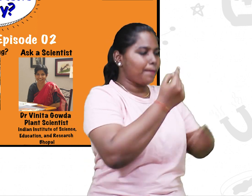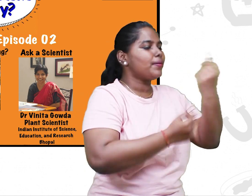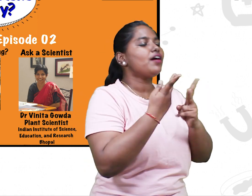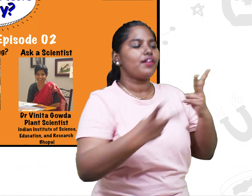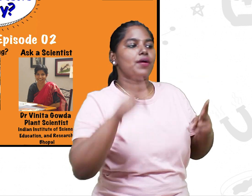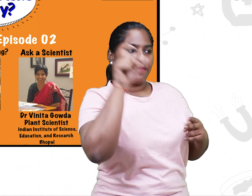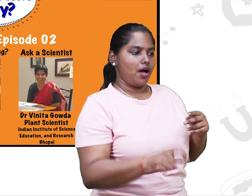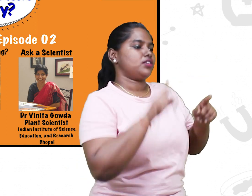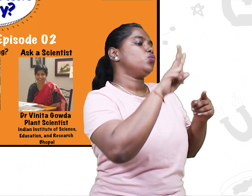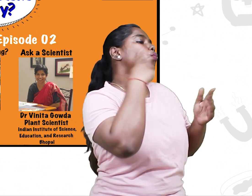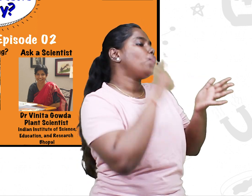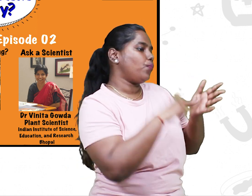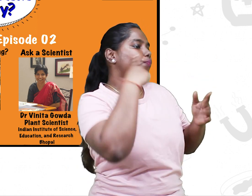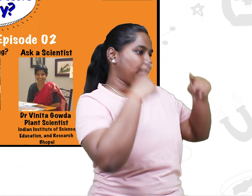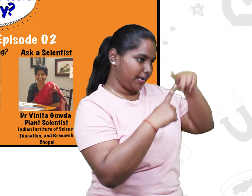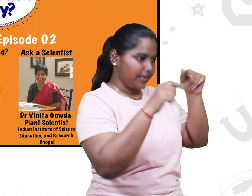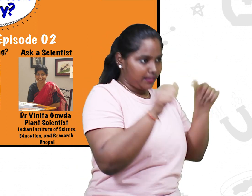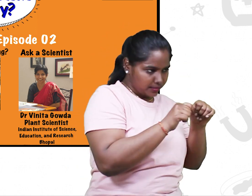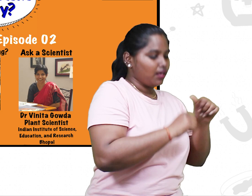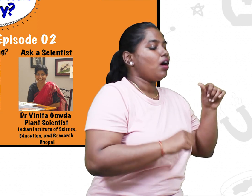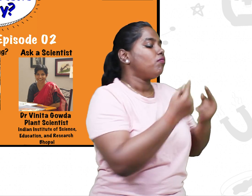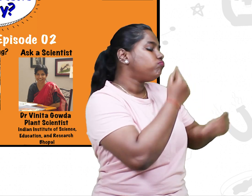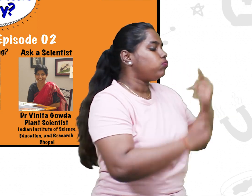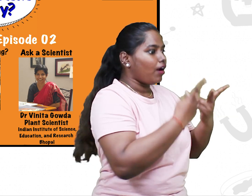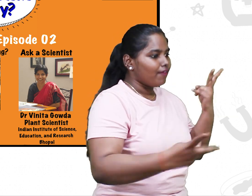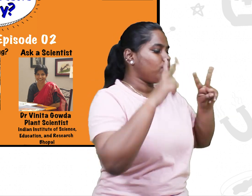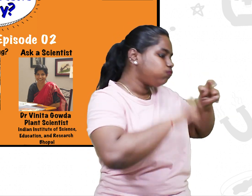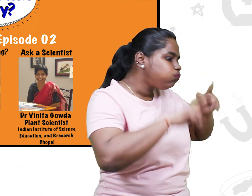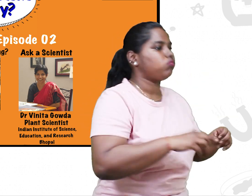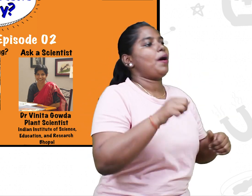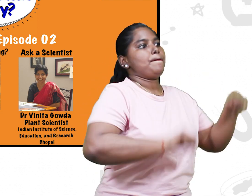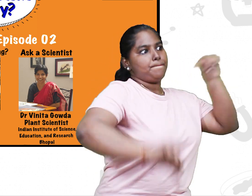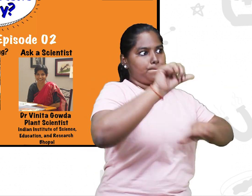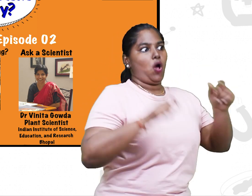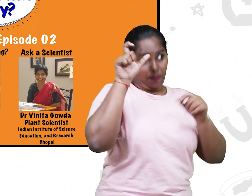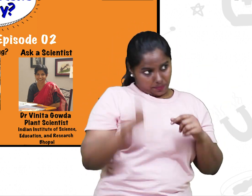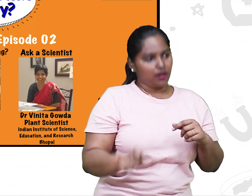plants came to be. Dr. Vinita Gowda, a plant evolutionary biologist.